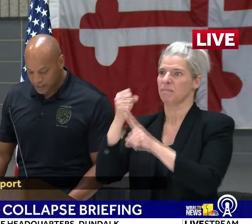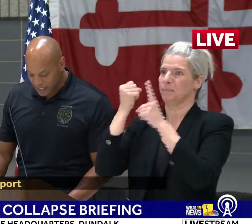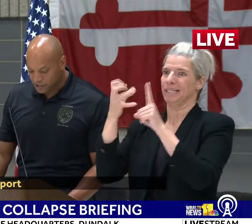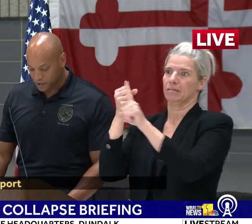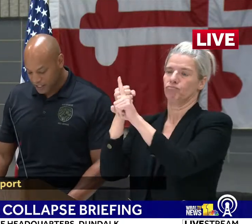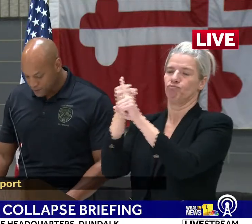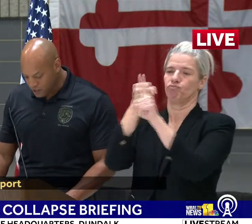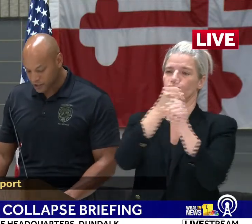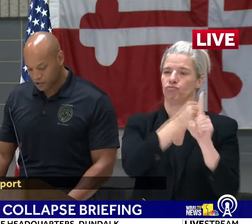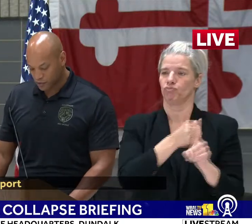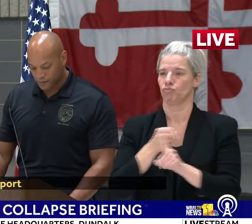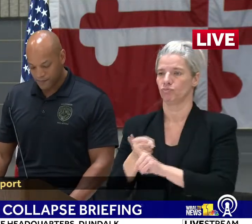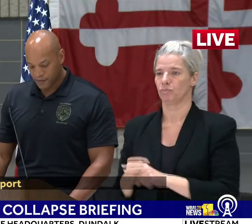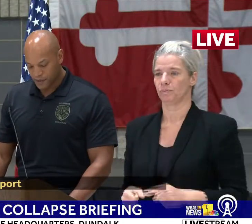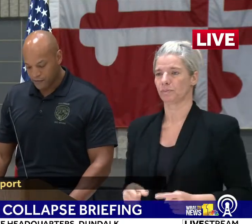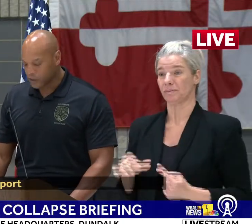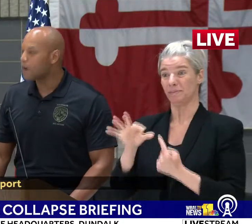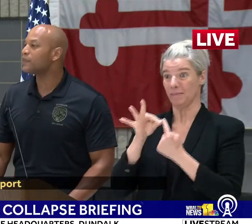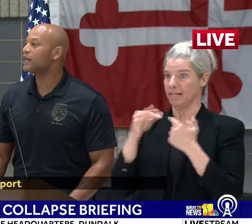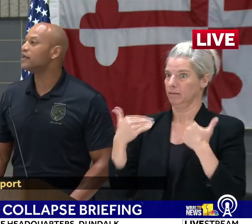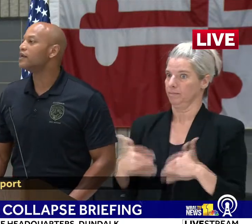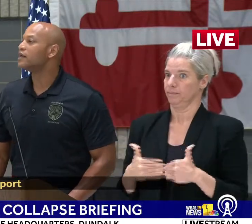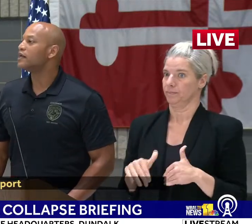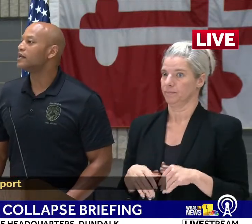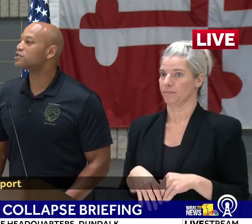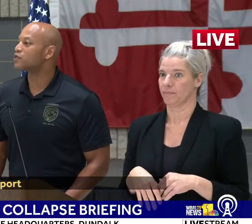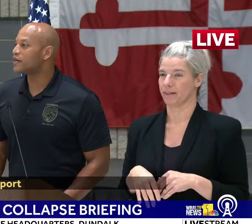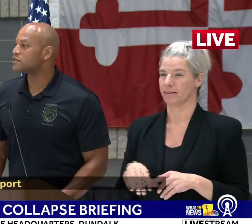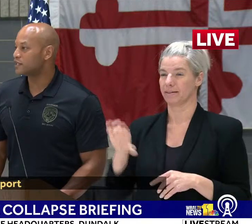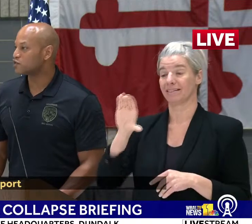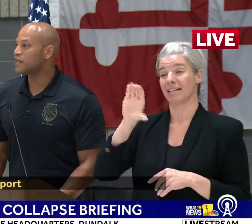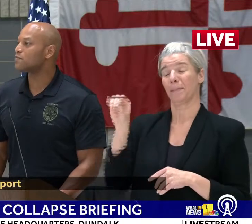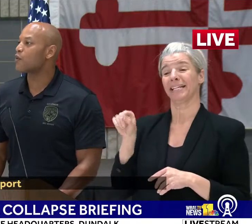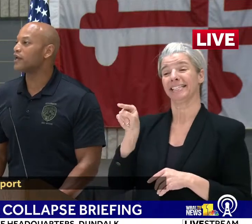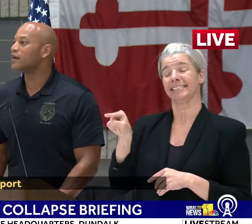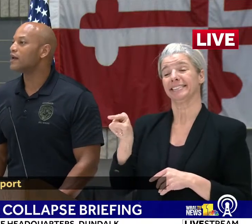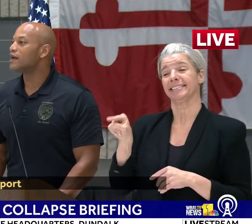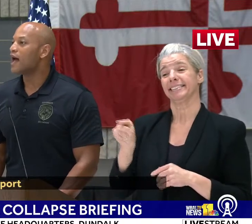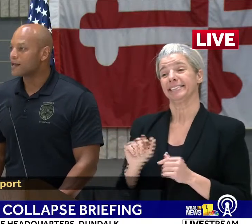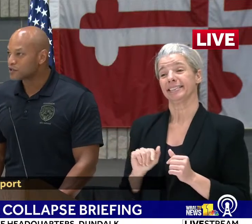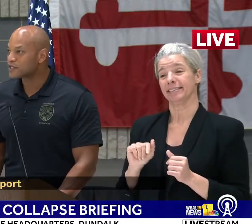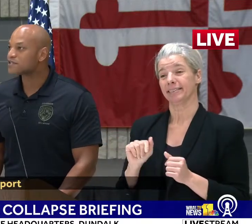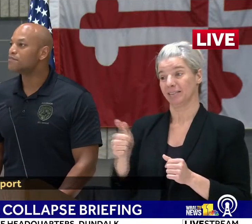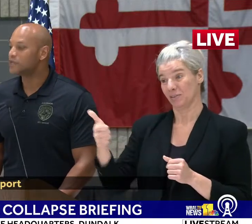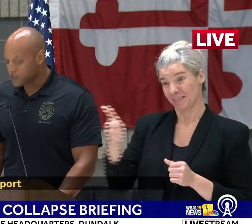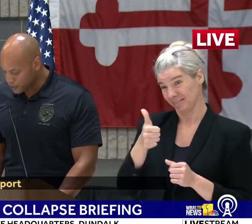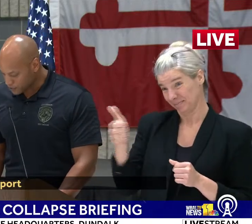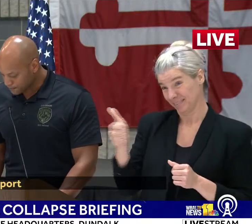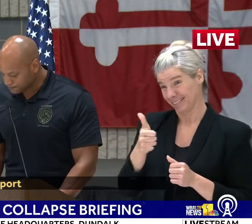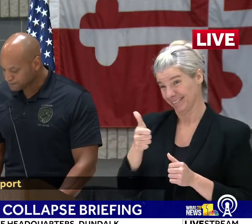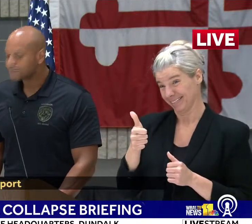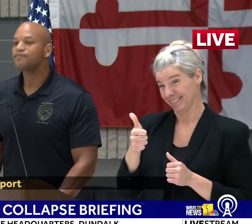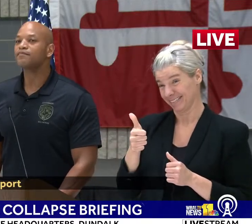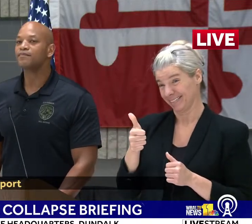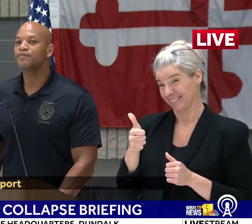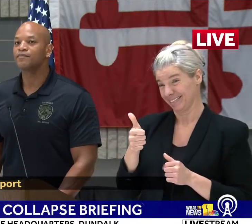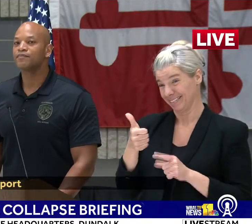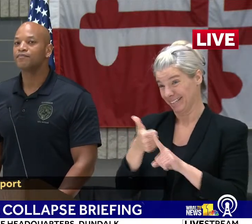that's especially true if your company is transporting hazardous